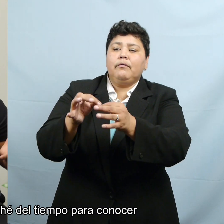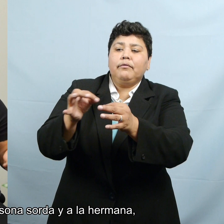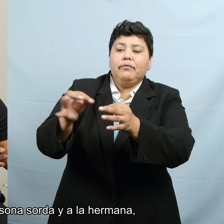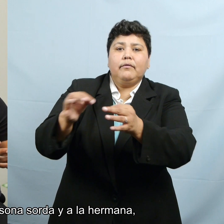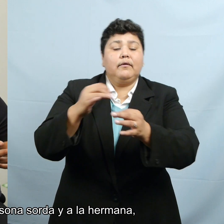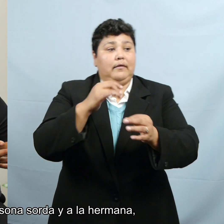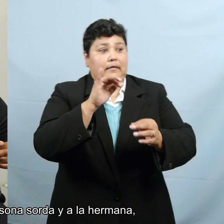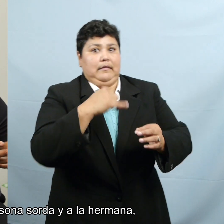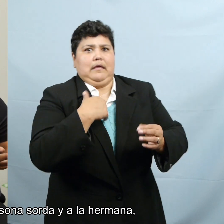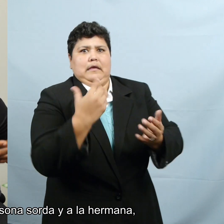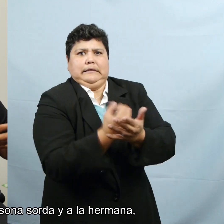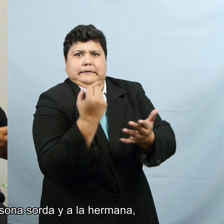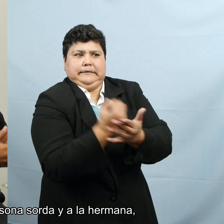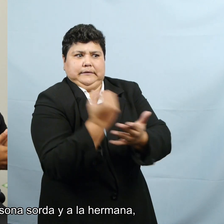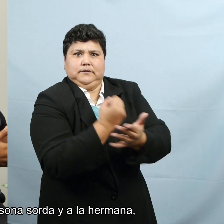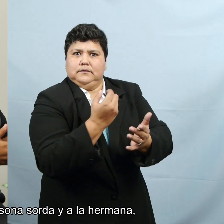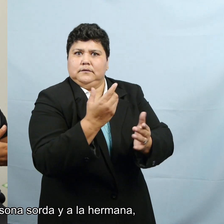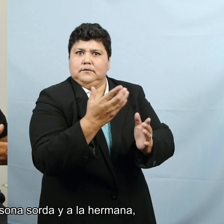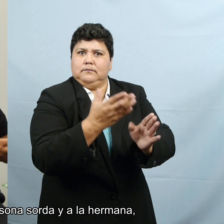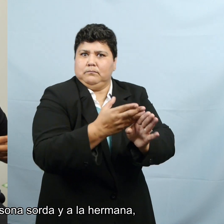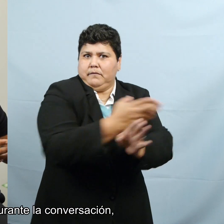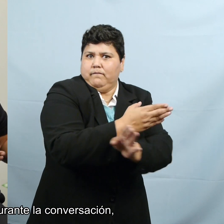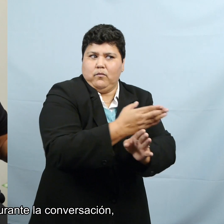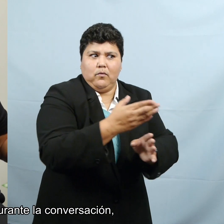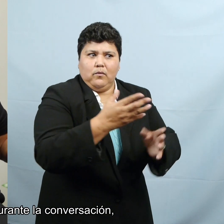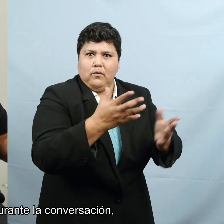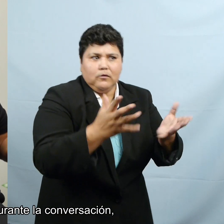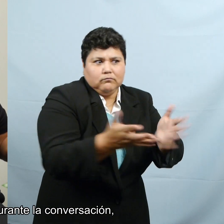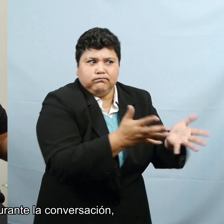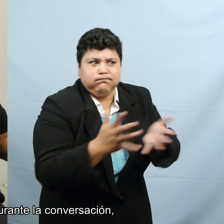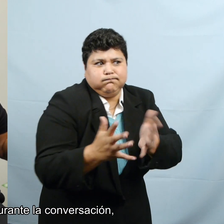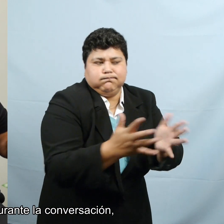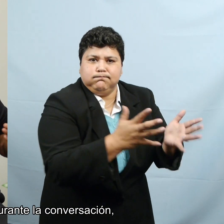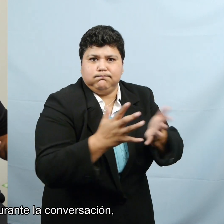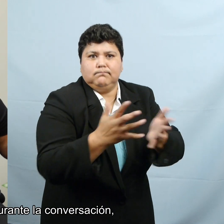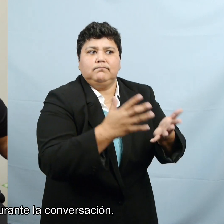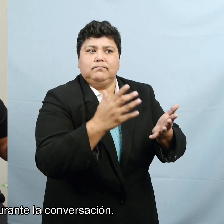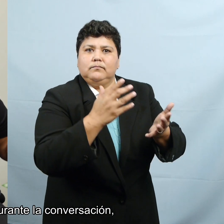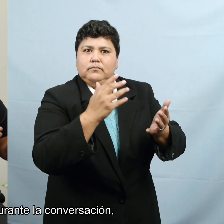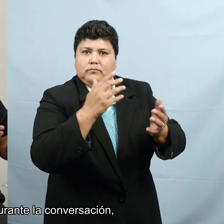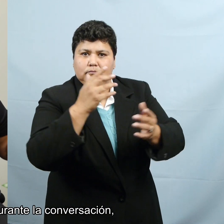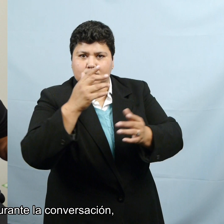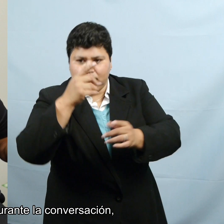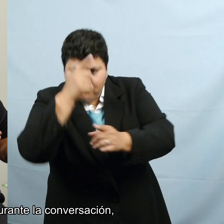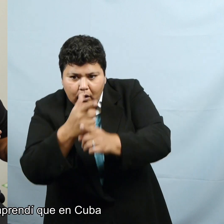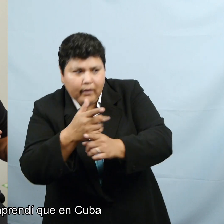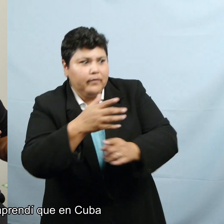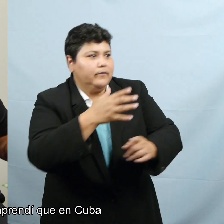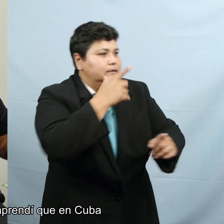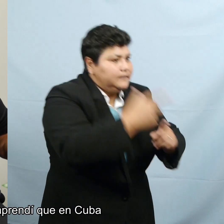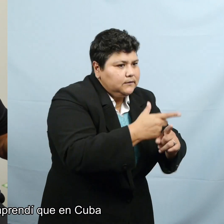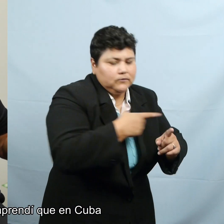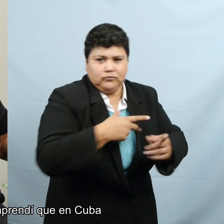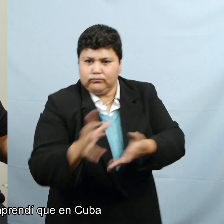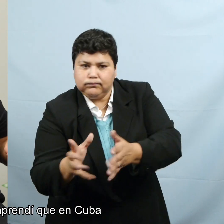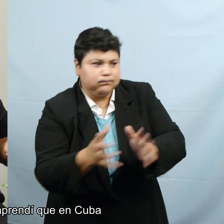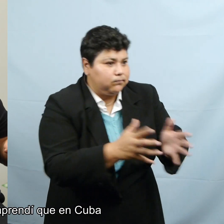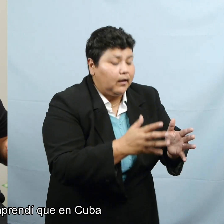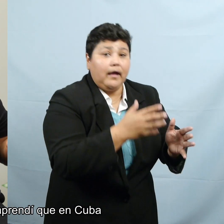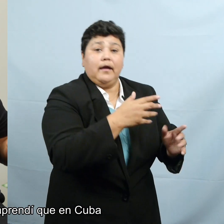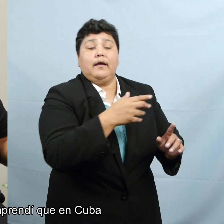get acquainted with the deaf person and the sister. And in the course of that conversation,